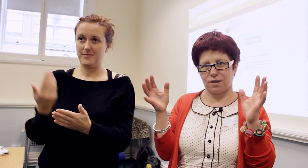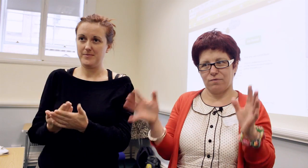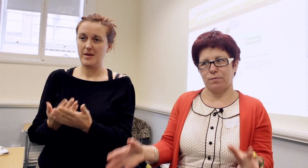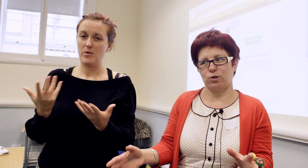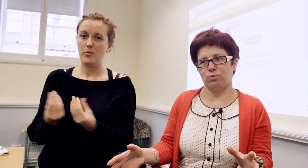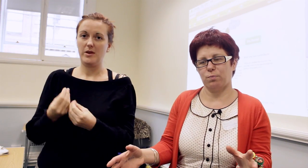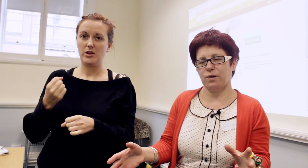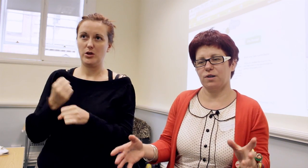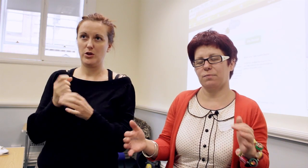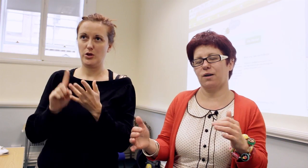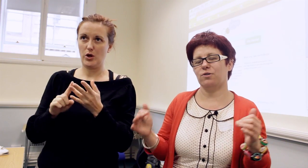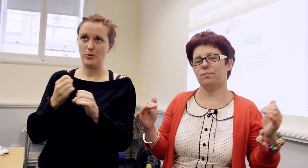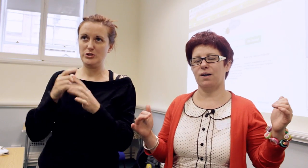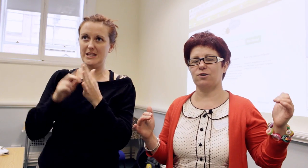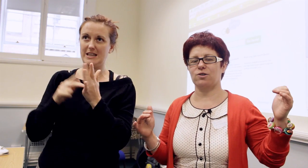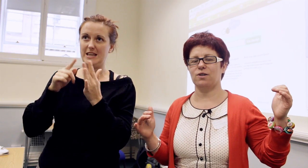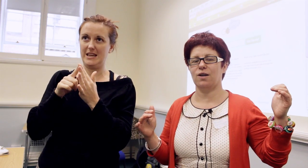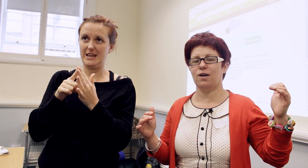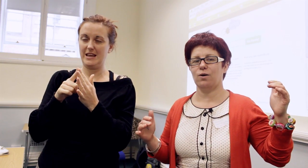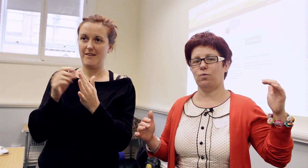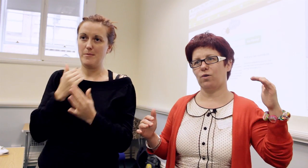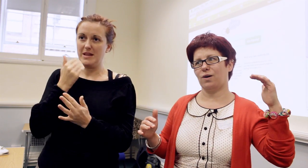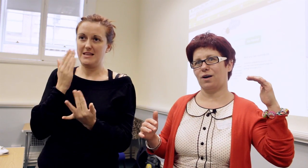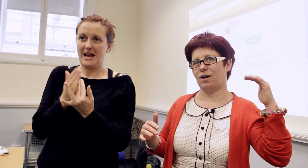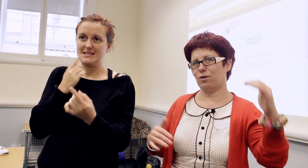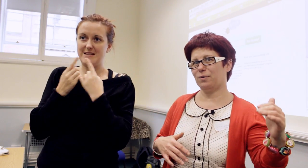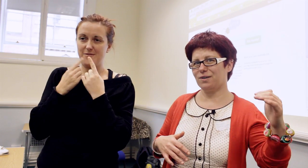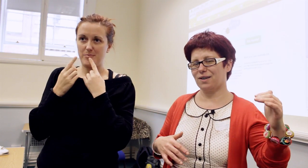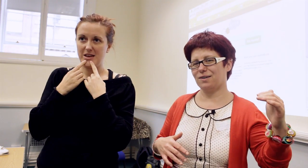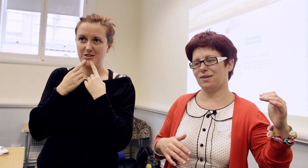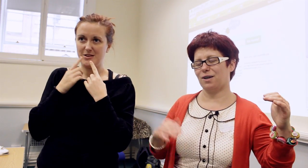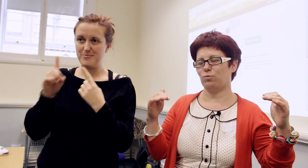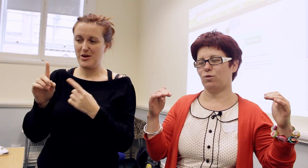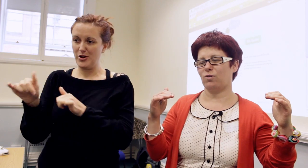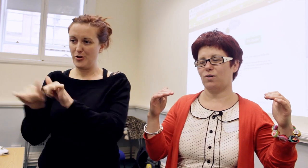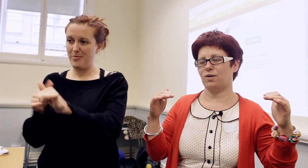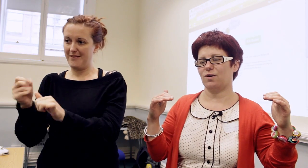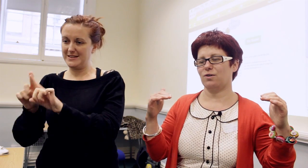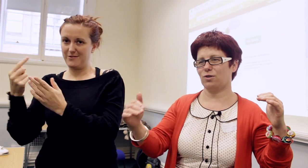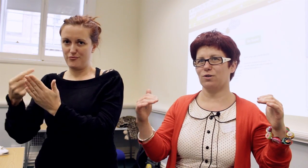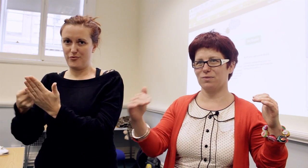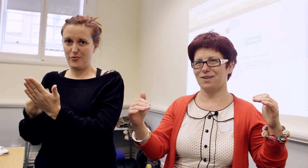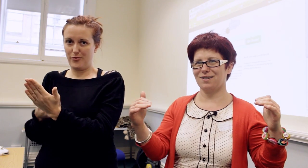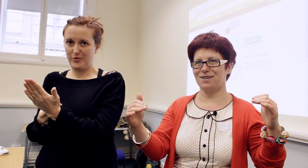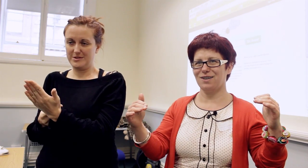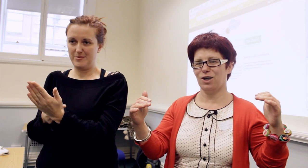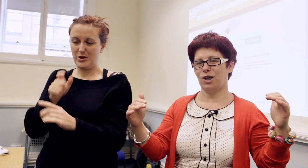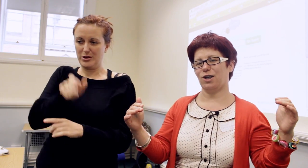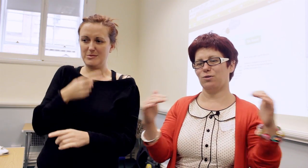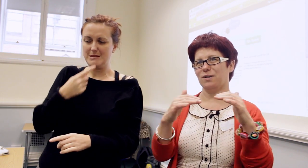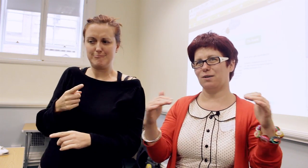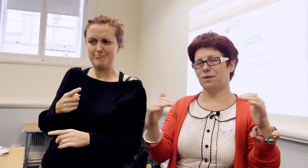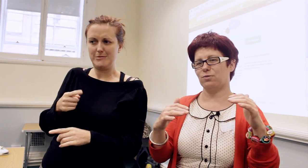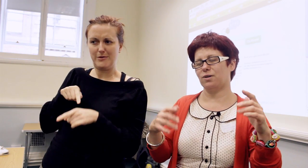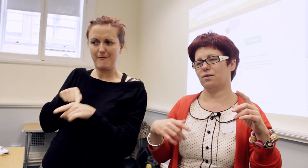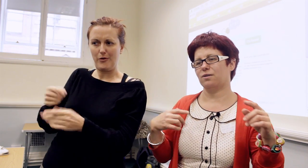all the access information in one place, but how do you match what a company says here and what the customer says here and